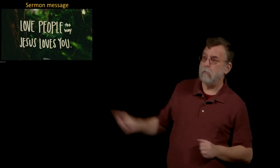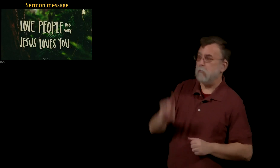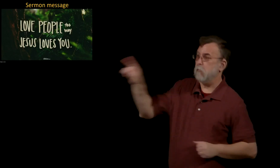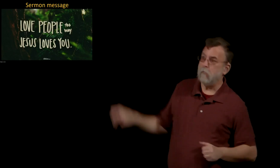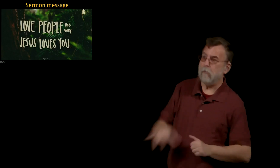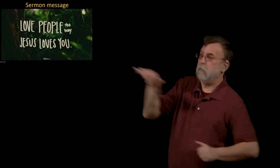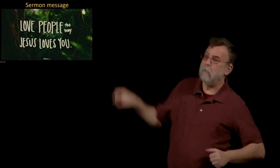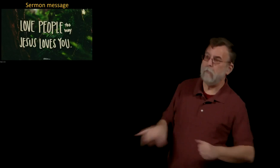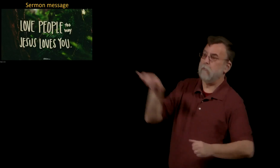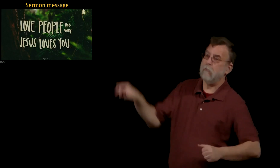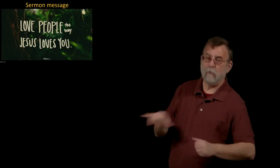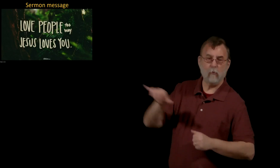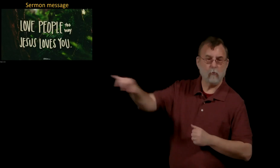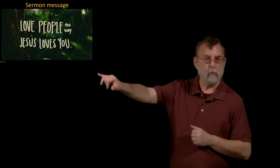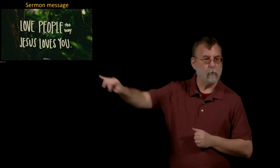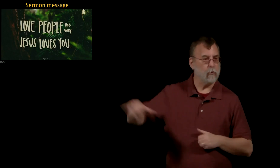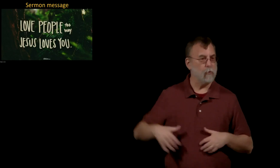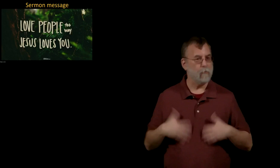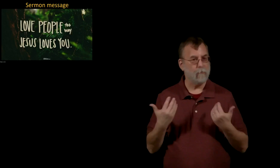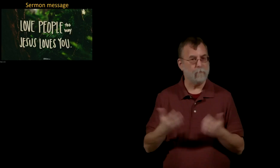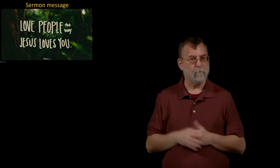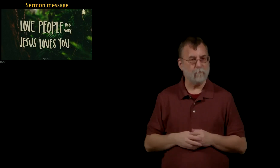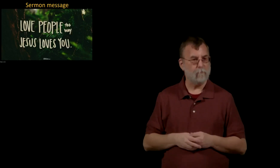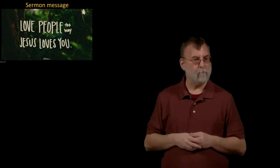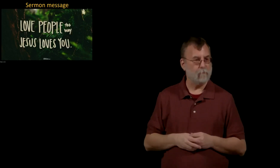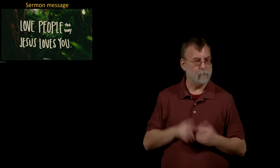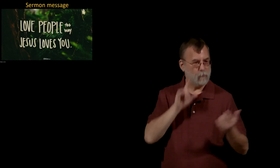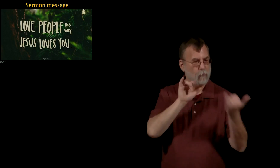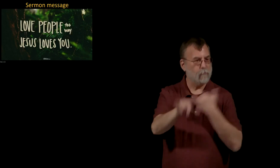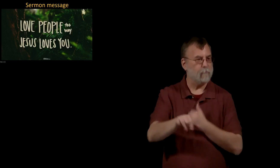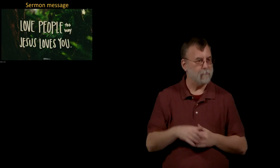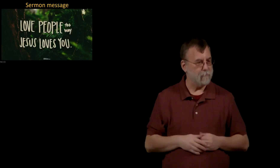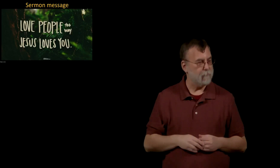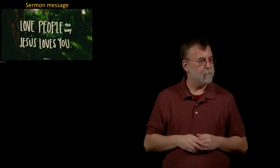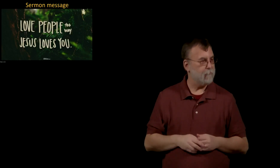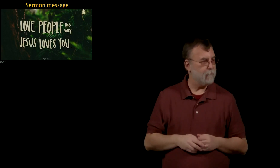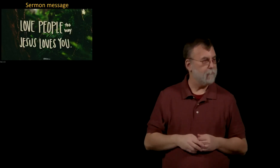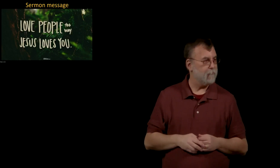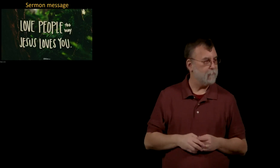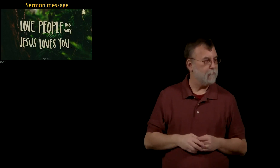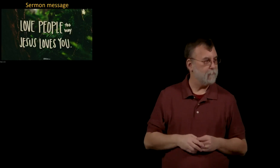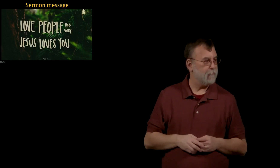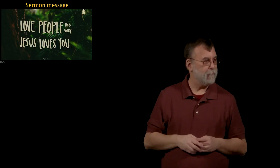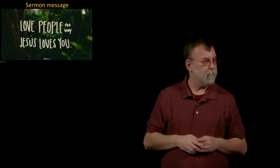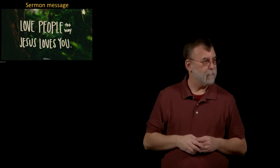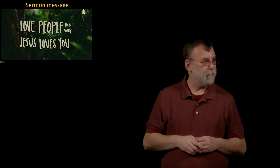and we will have eternal life because of him forever.